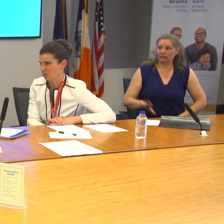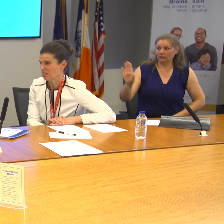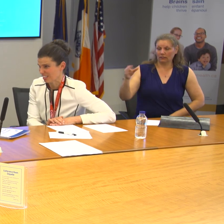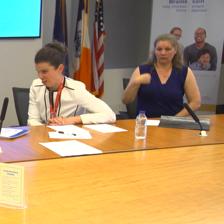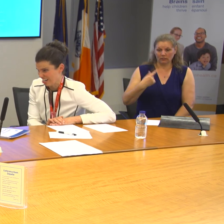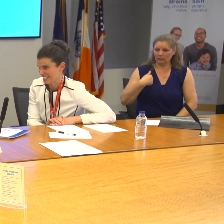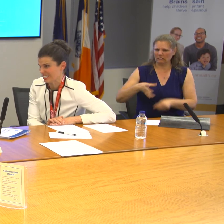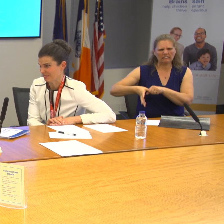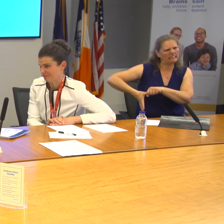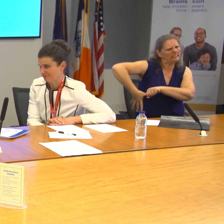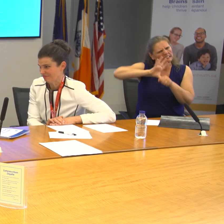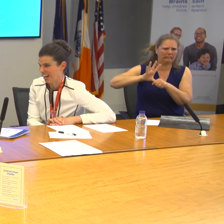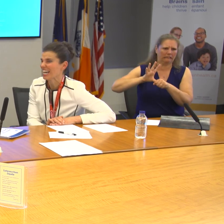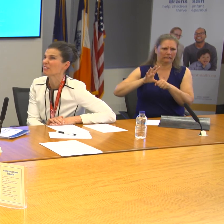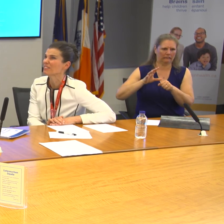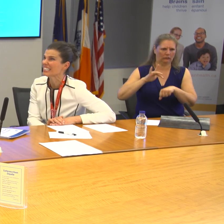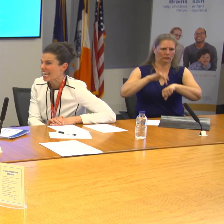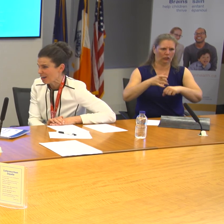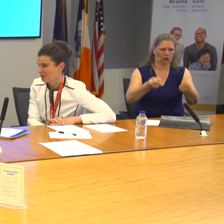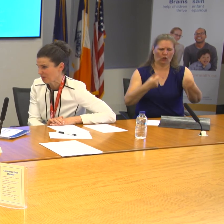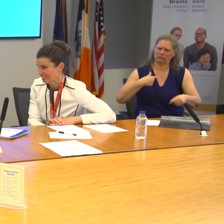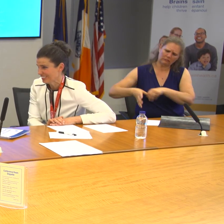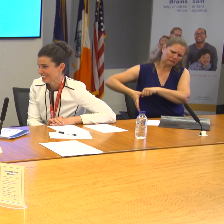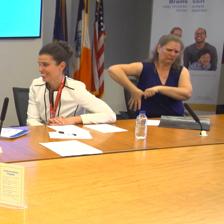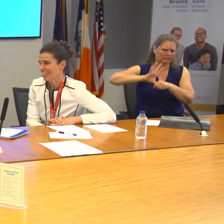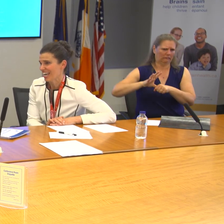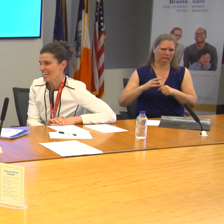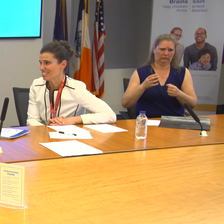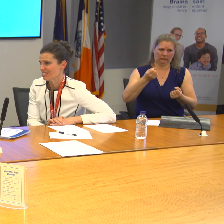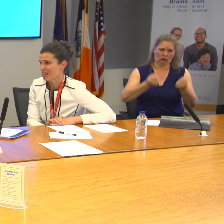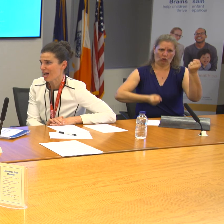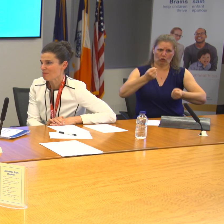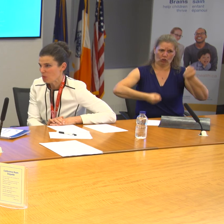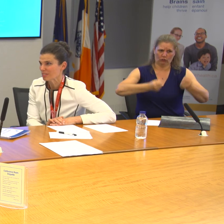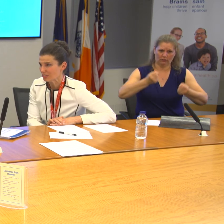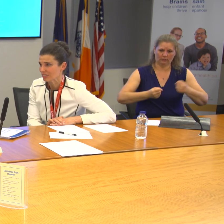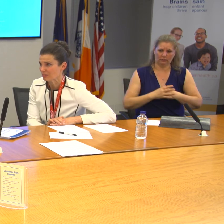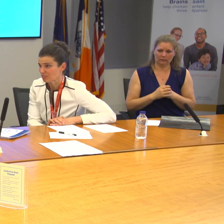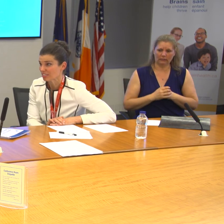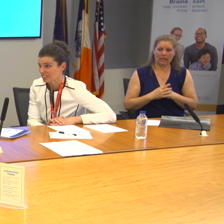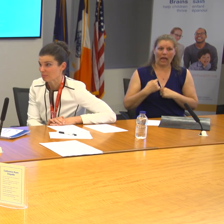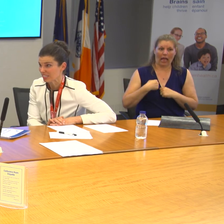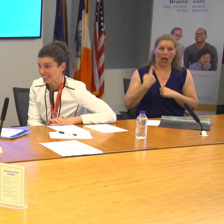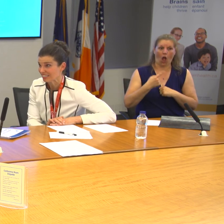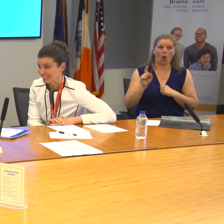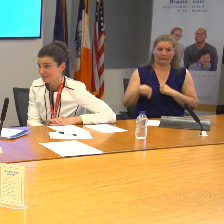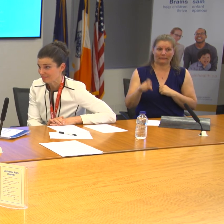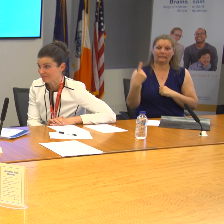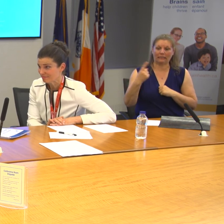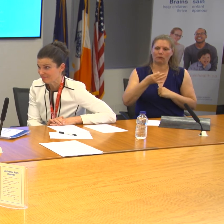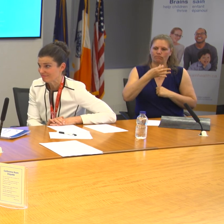terrible with cars. I am terrible. And I'm always looking for a good